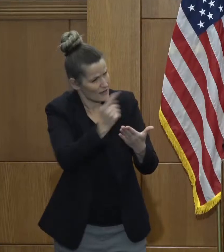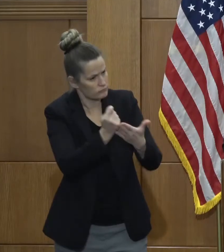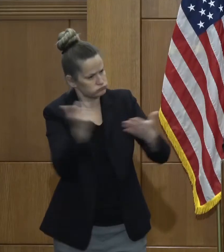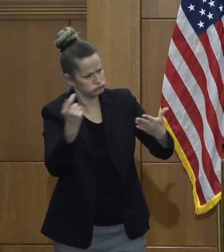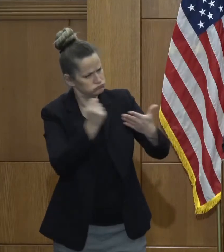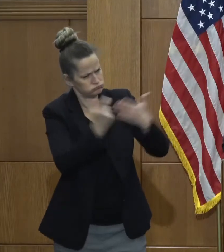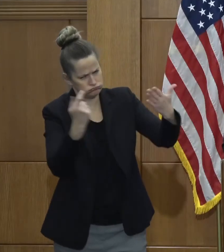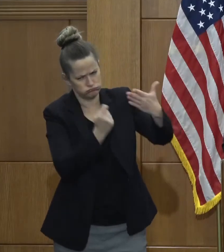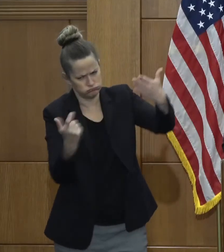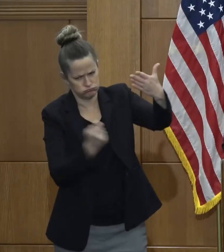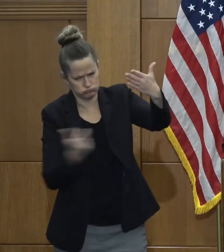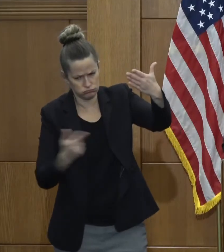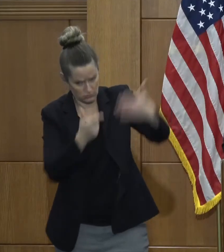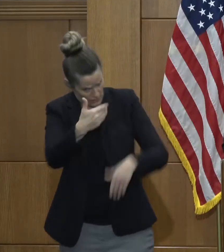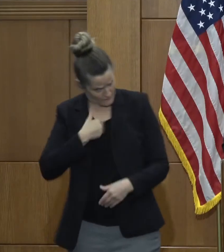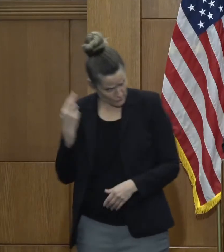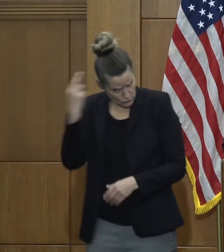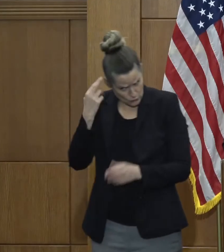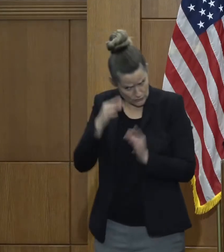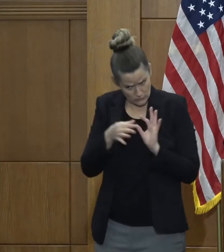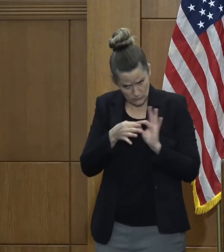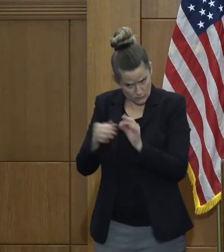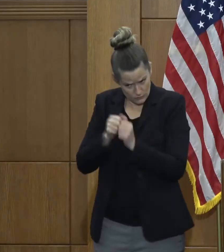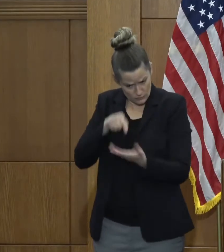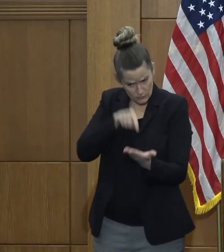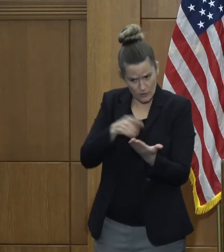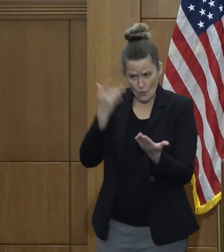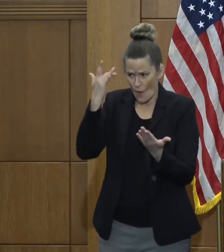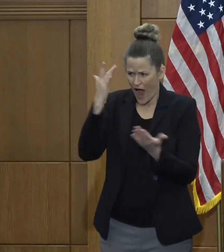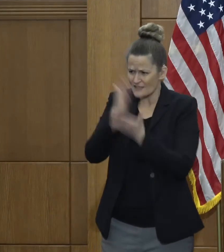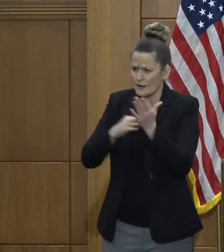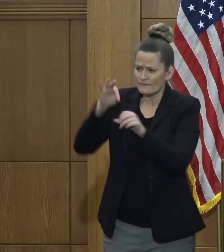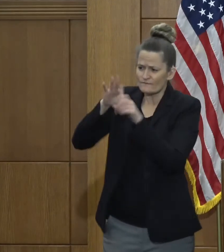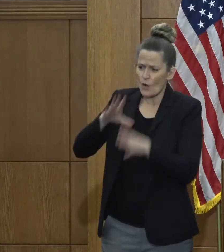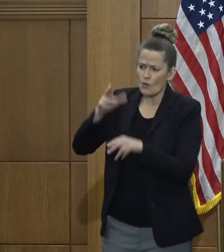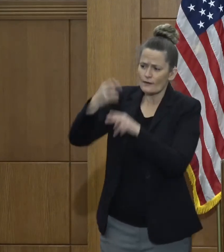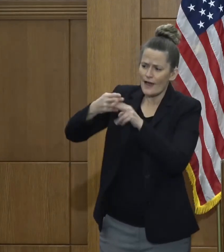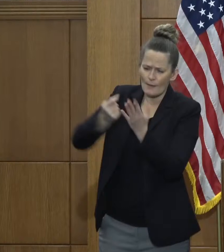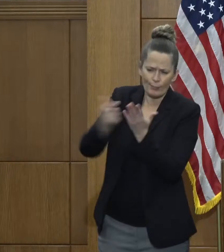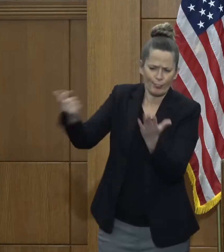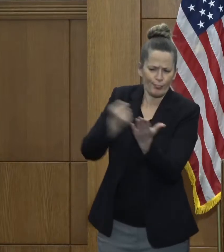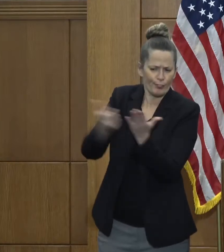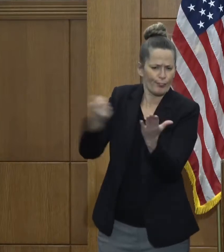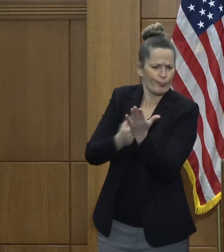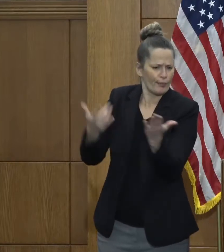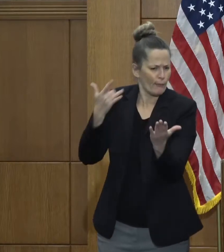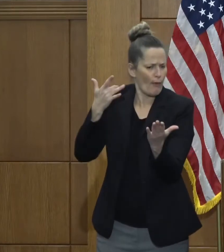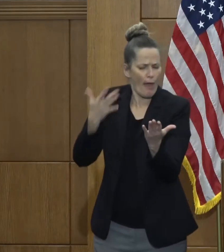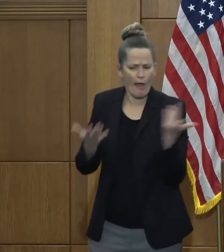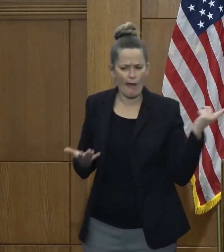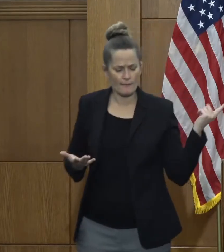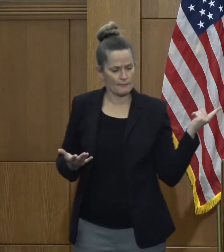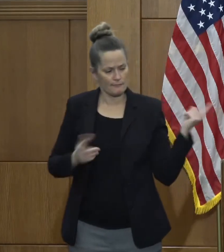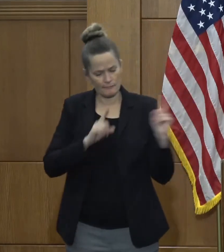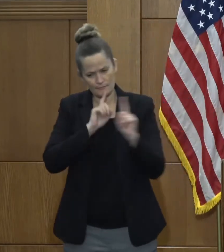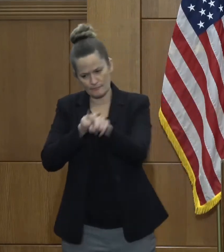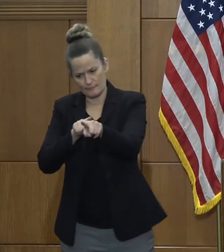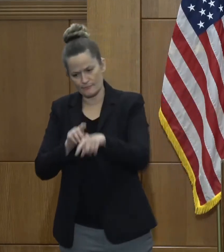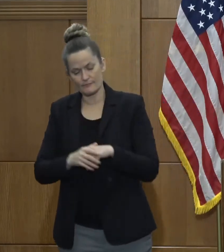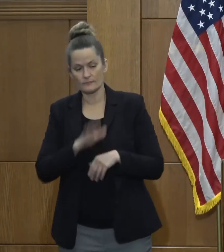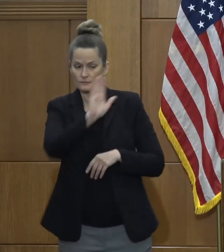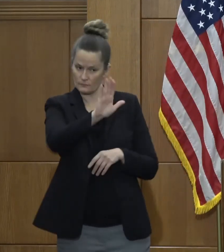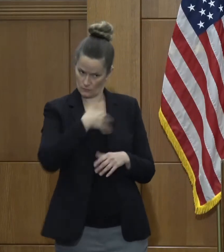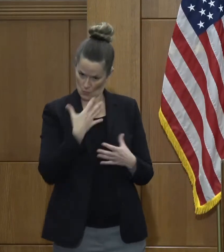that legal voters were also getting removed from the rolls? So let's be clear. We want every eligible voter in Virginia to